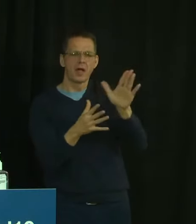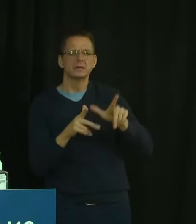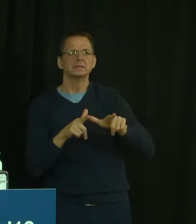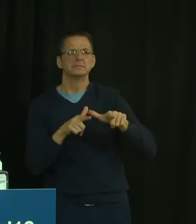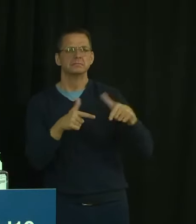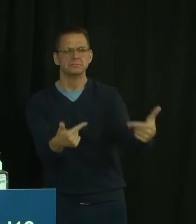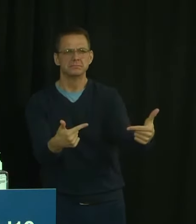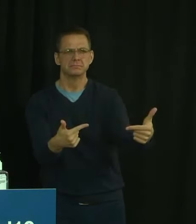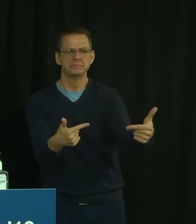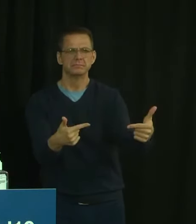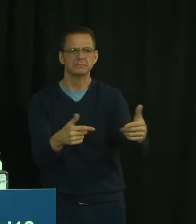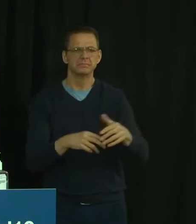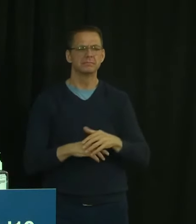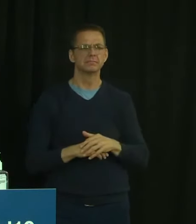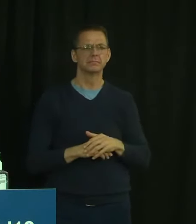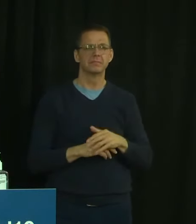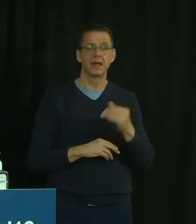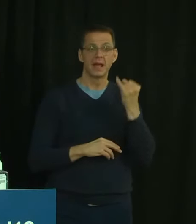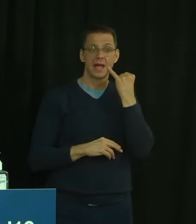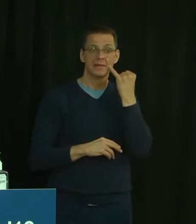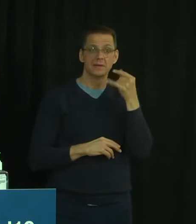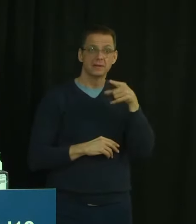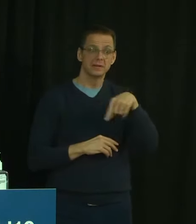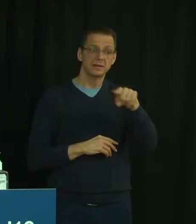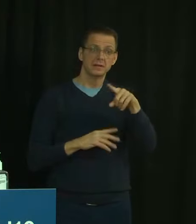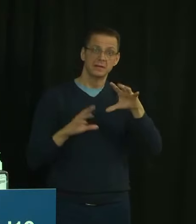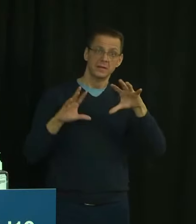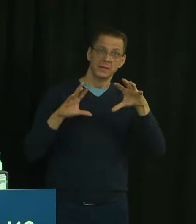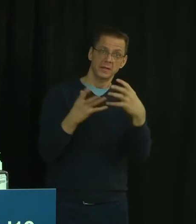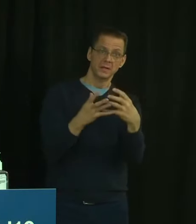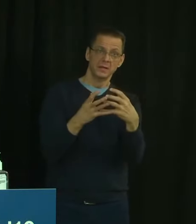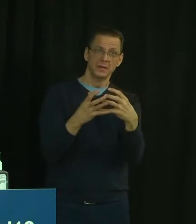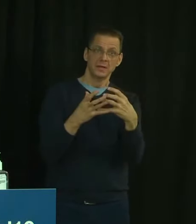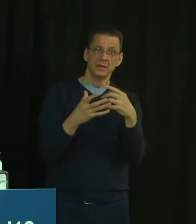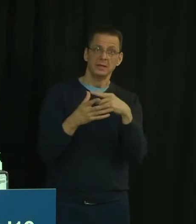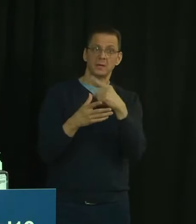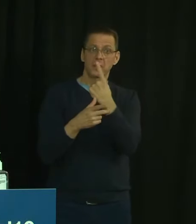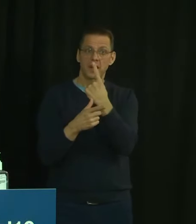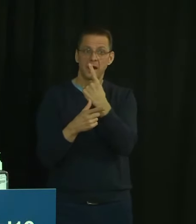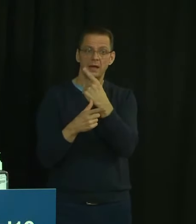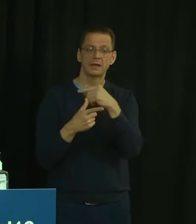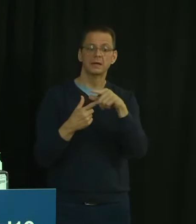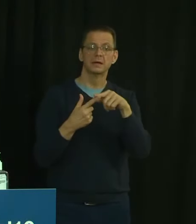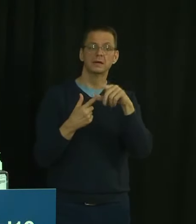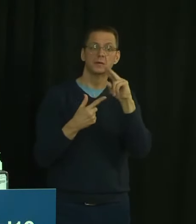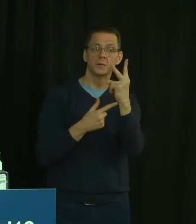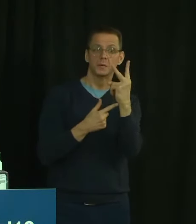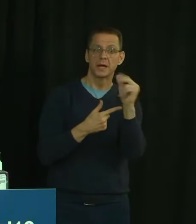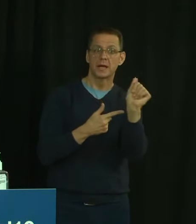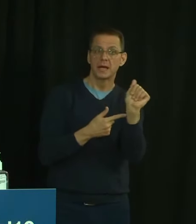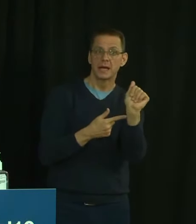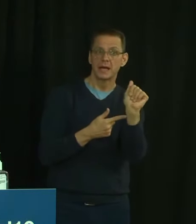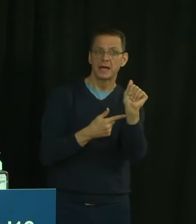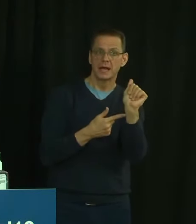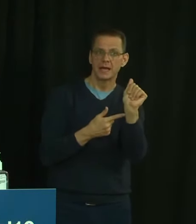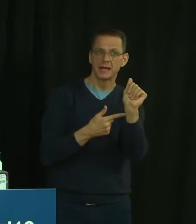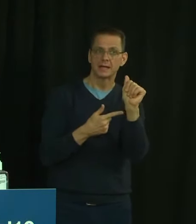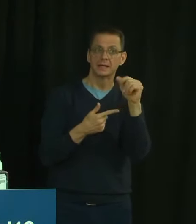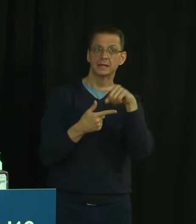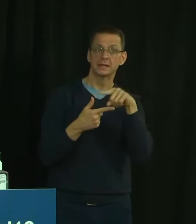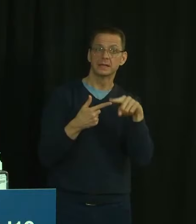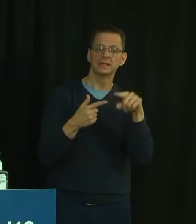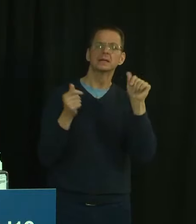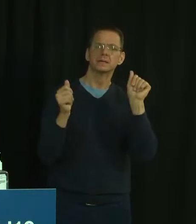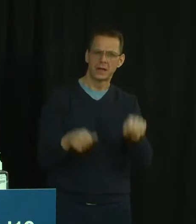please book your shot as soon as possible. As I've said before, immunization saves lives. The